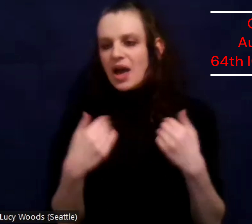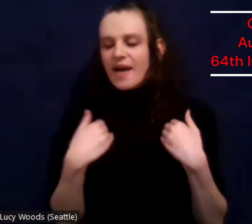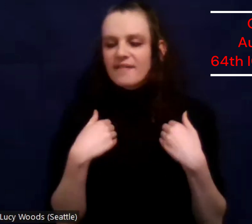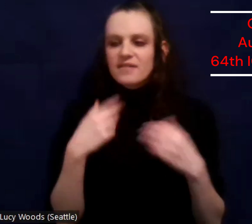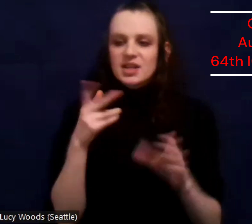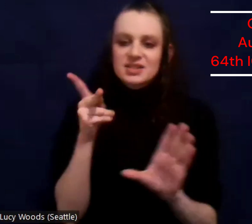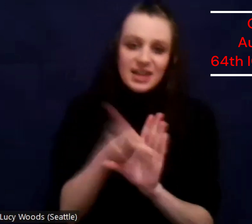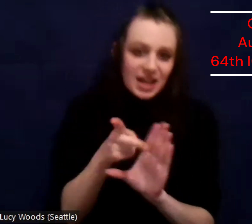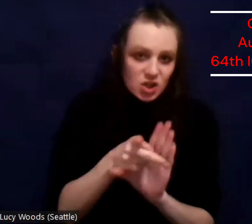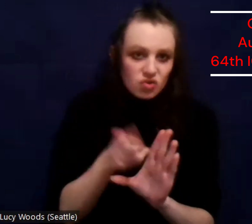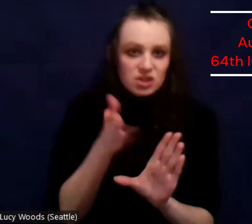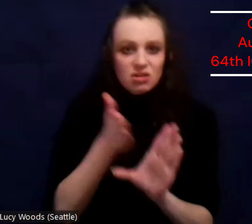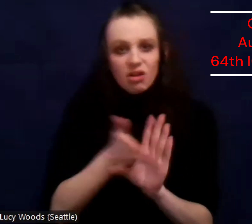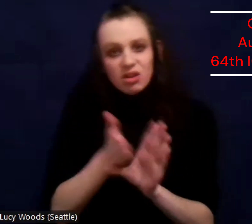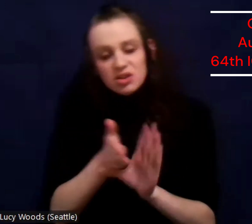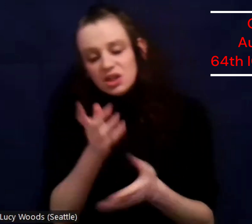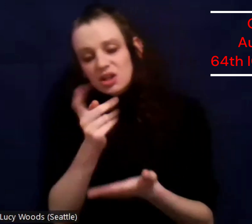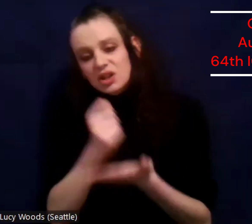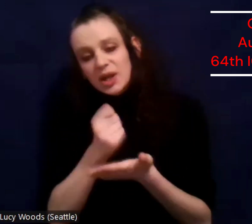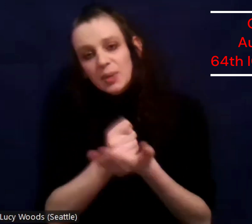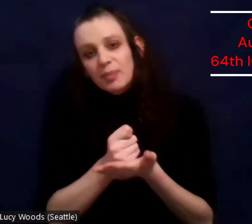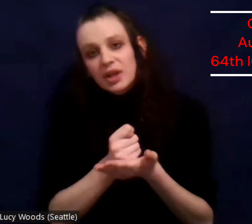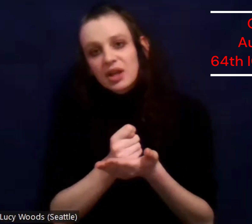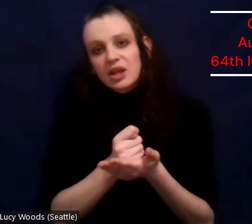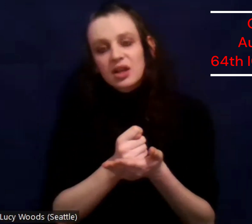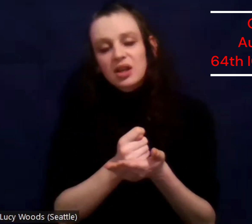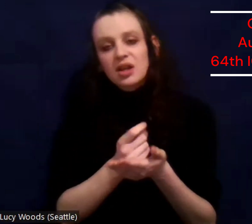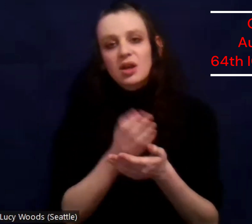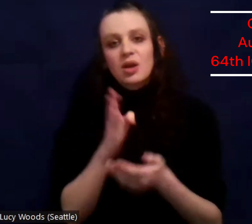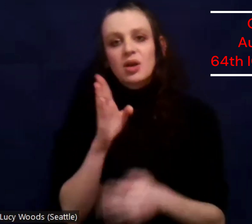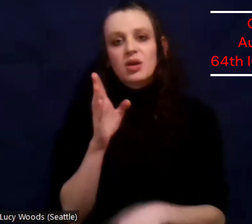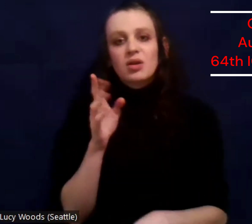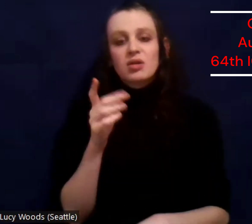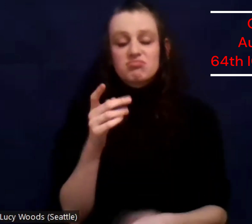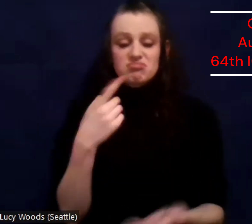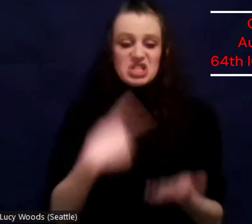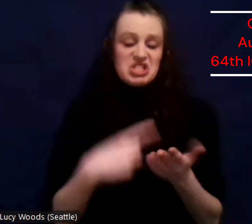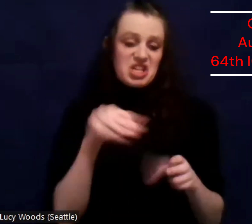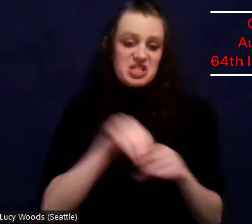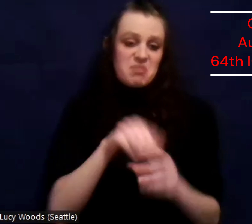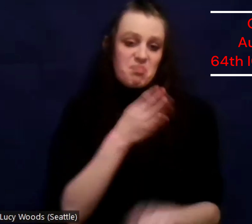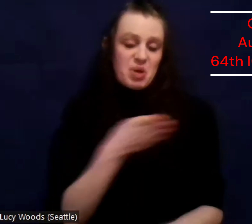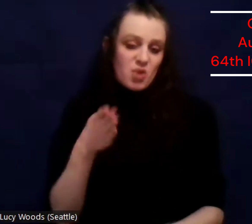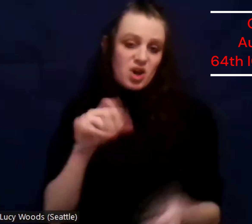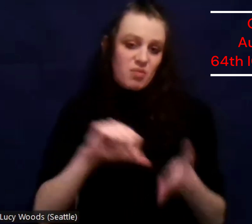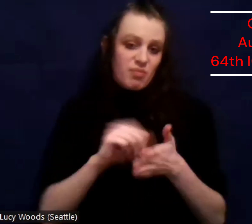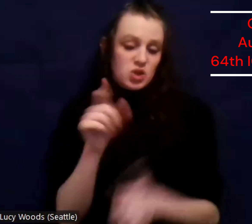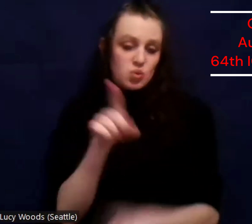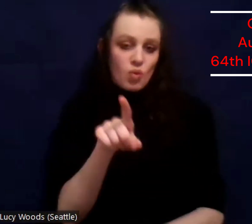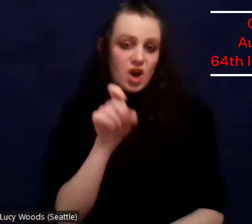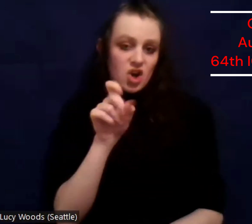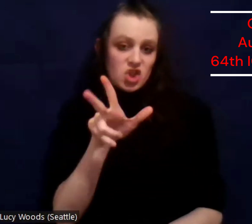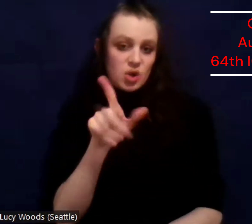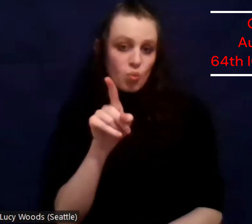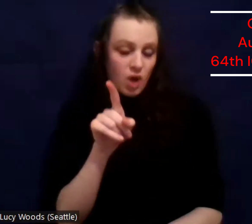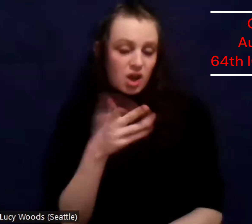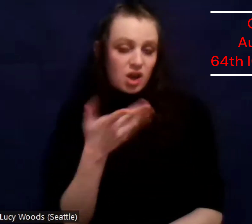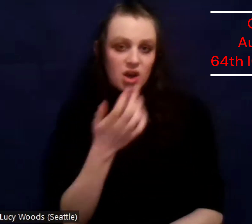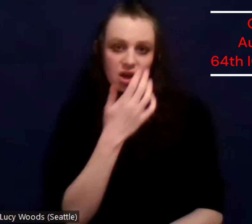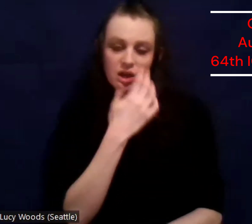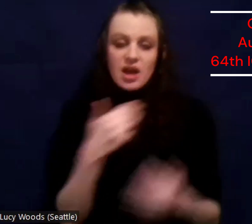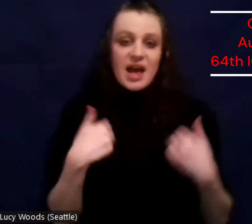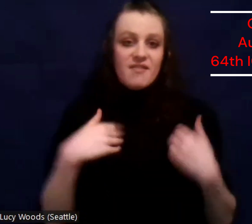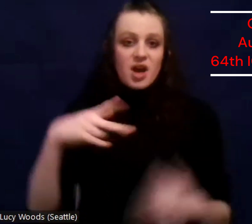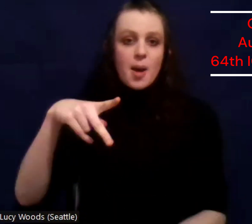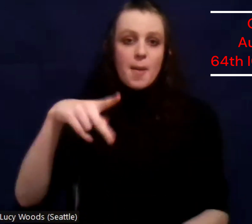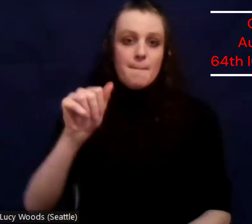and psychology in the rooms, although it's discussed in the big book on page 131. And there's a pamphlet from AA